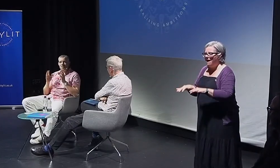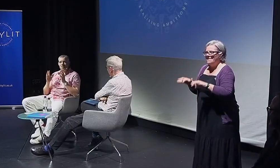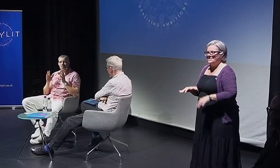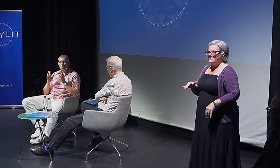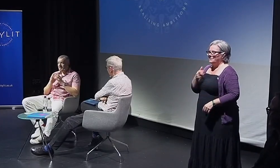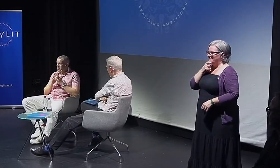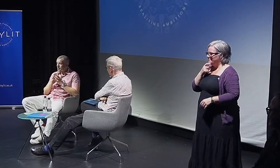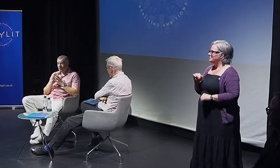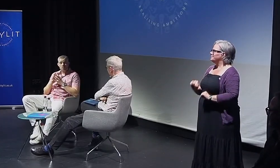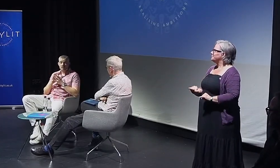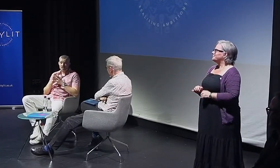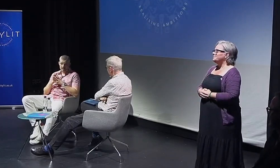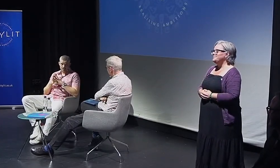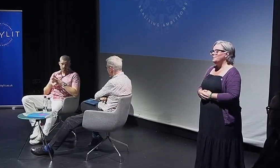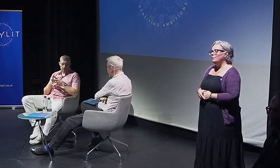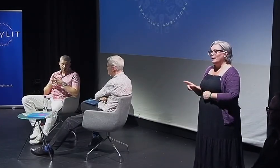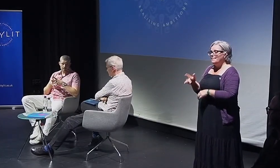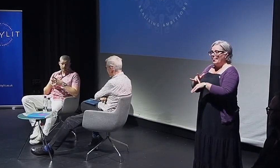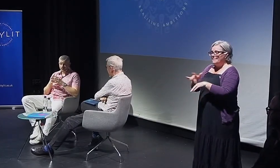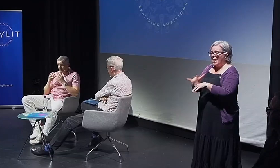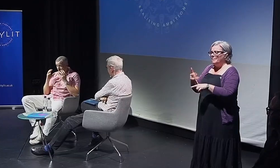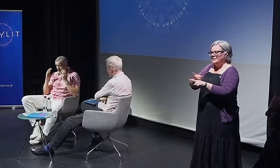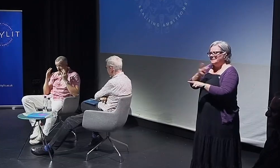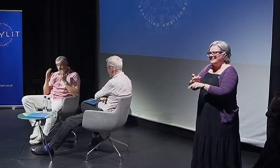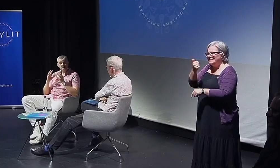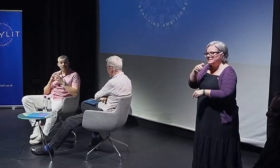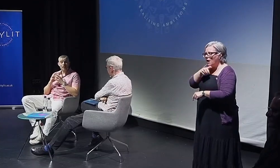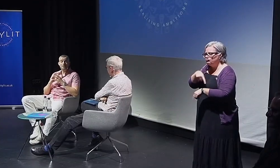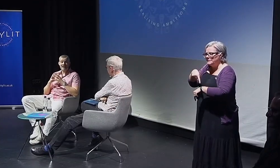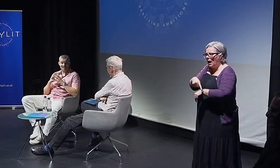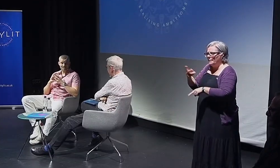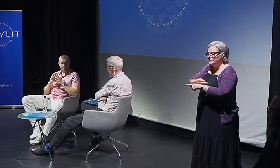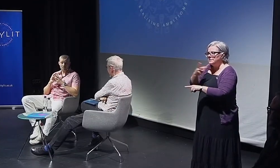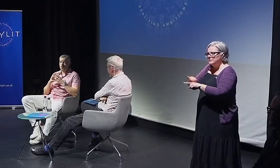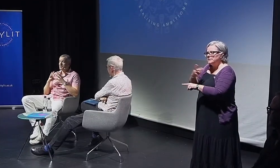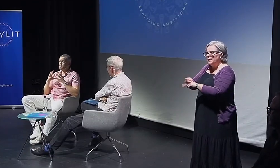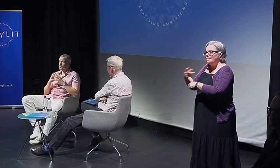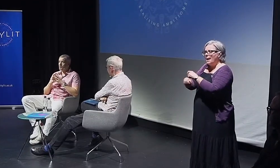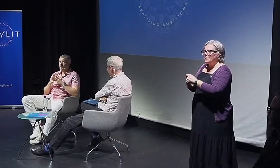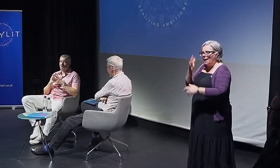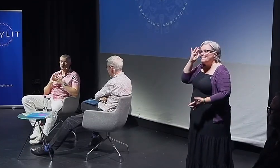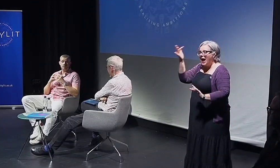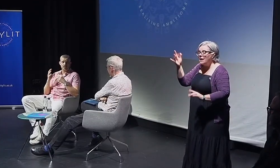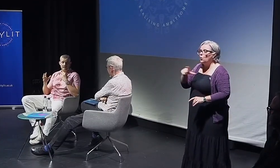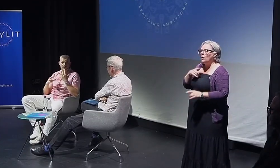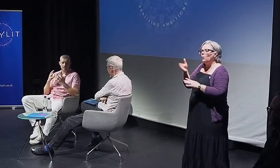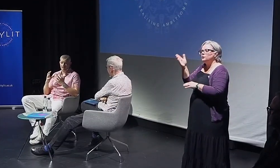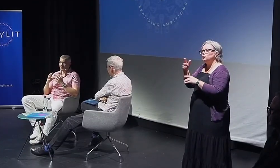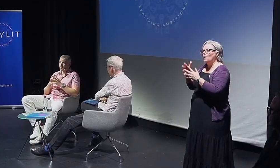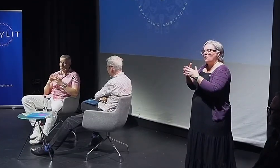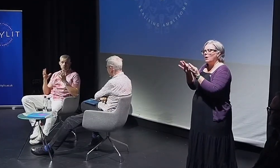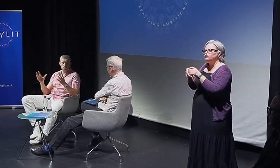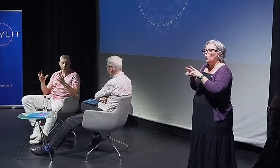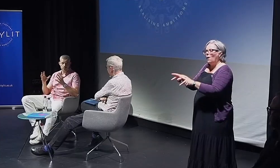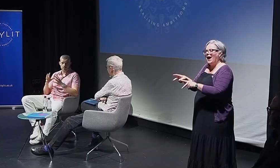play, performed over 600 times. You end up going mad. And when we was on Broadway, I'm sort of nostalgic about